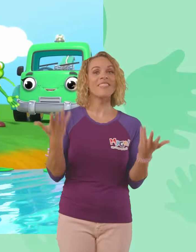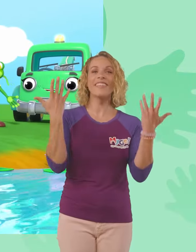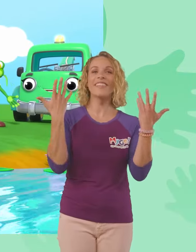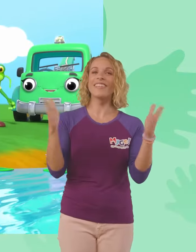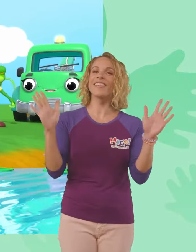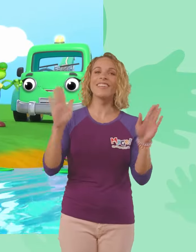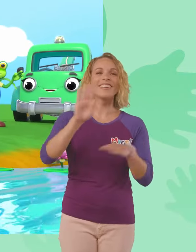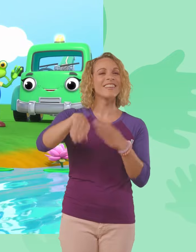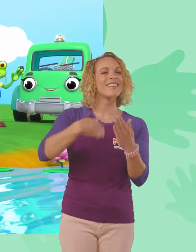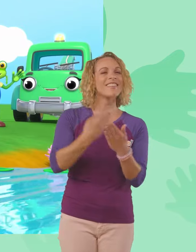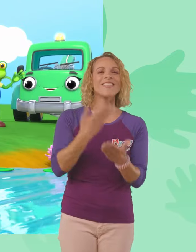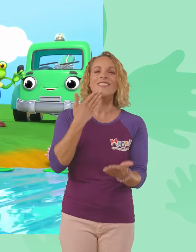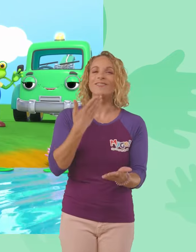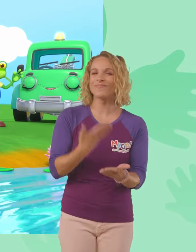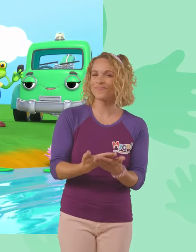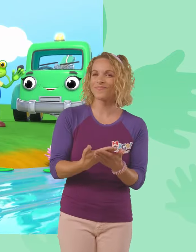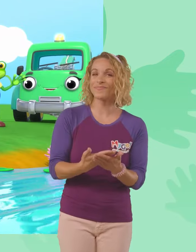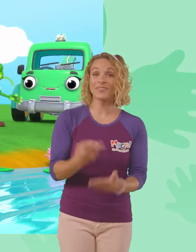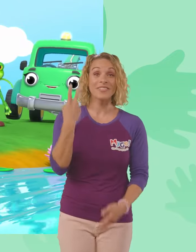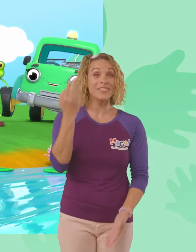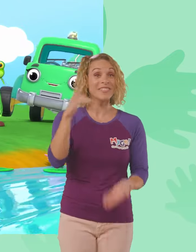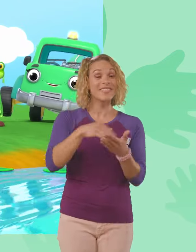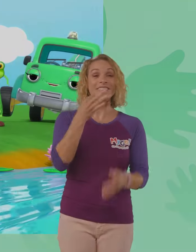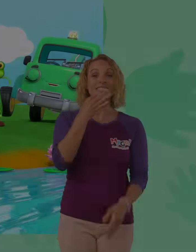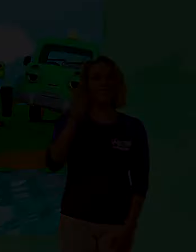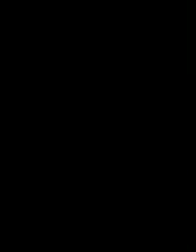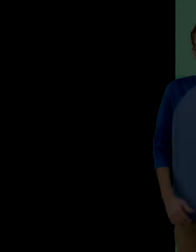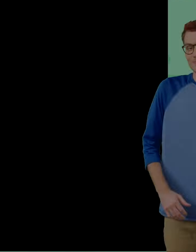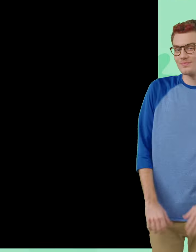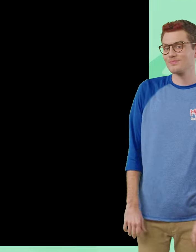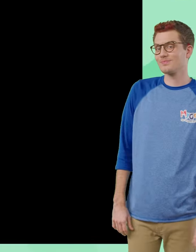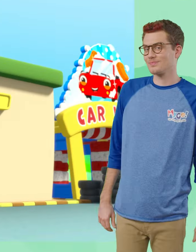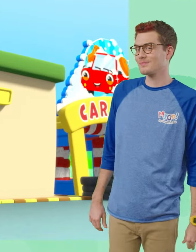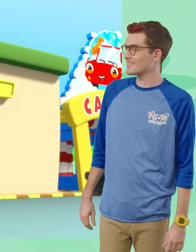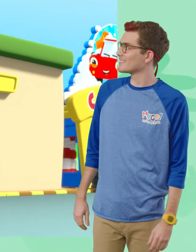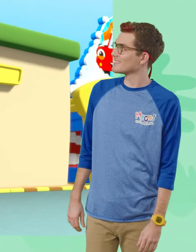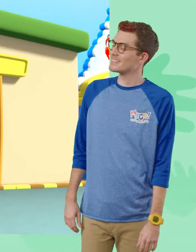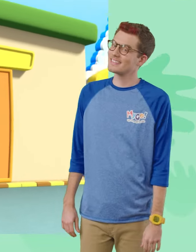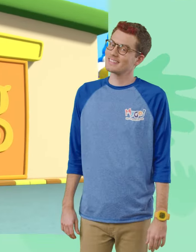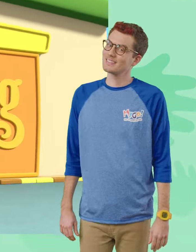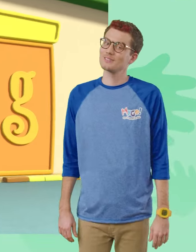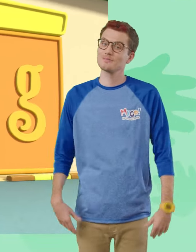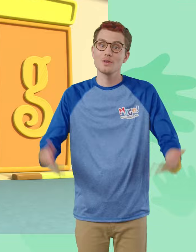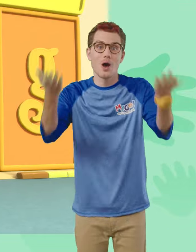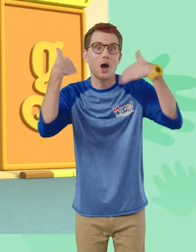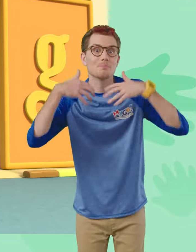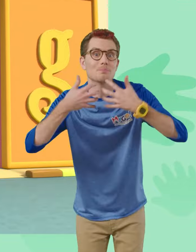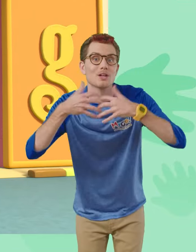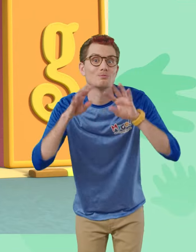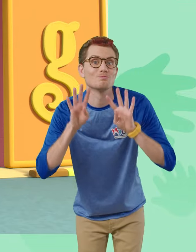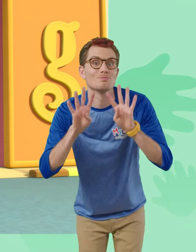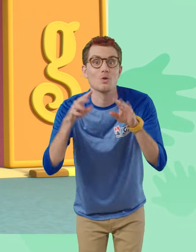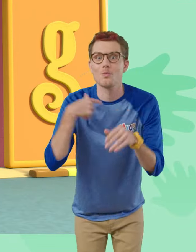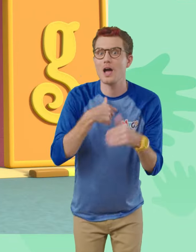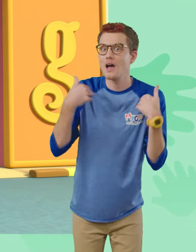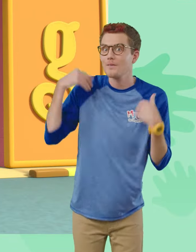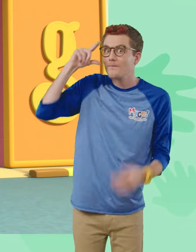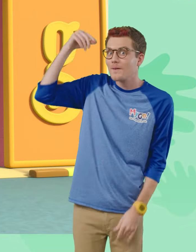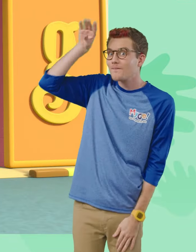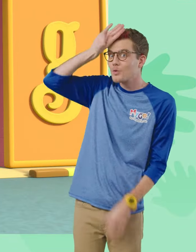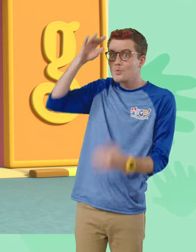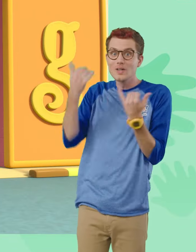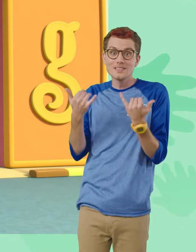well. We'll see you again soon. Bye! Come on, mechanicals. We have Fiona Fire Truck